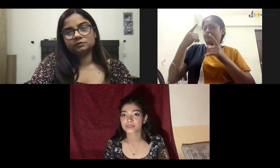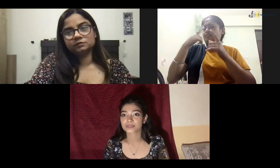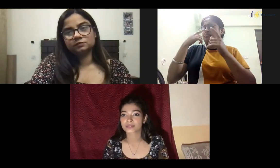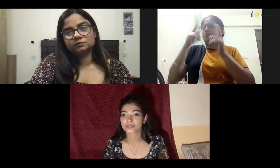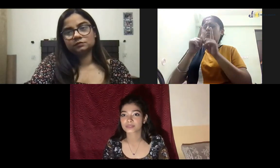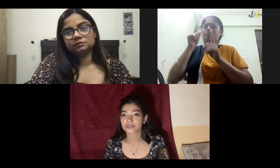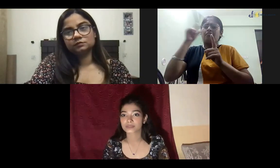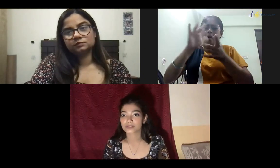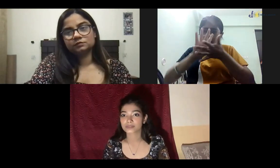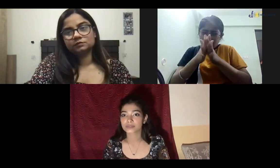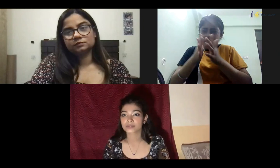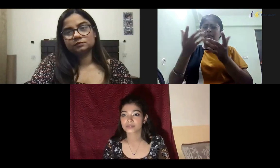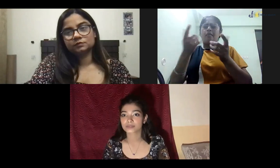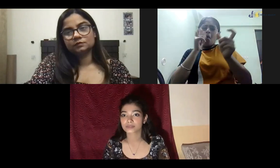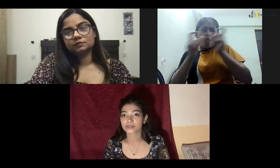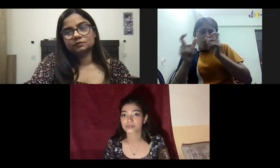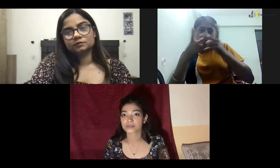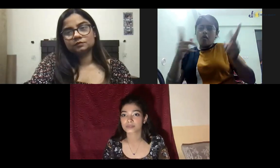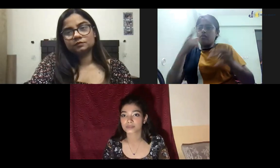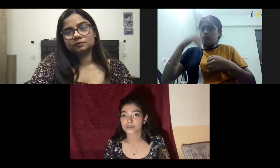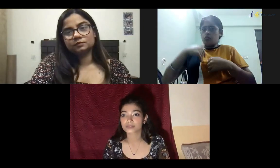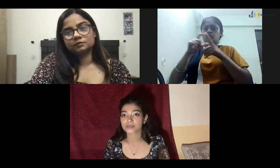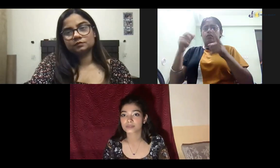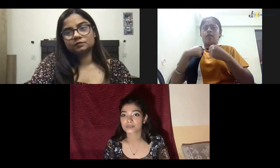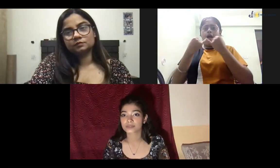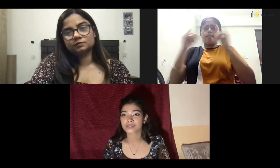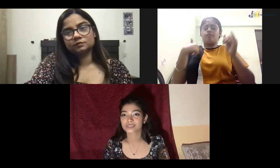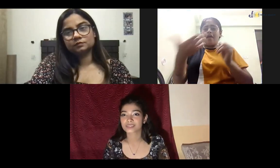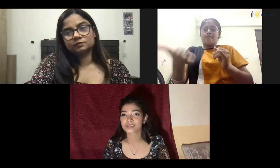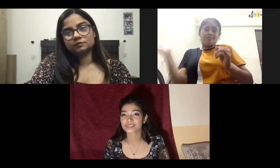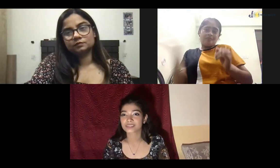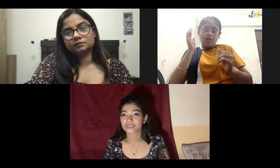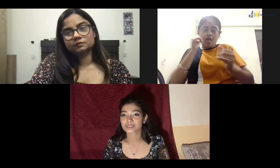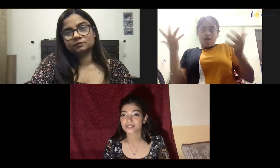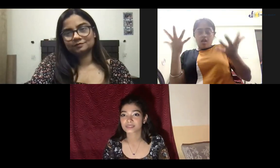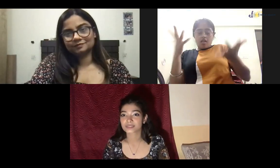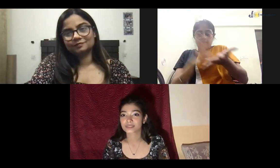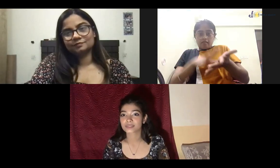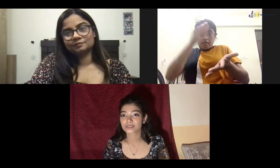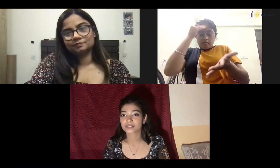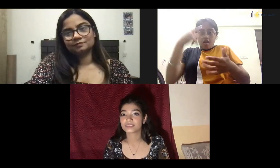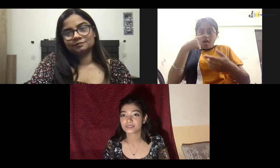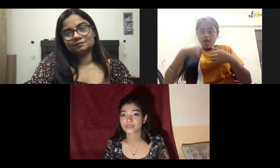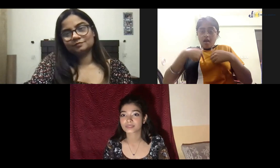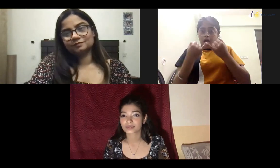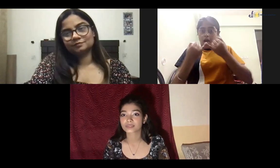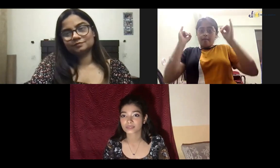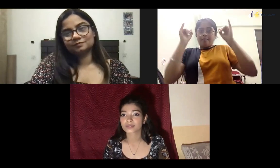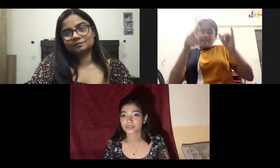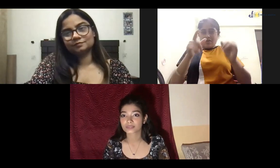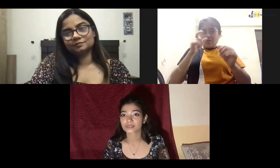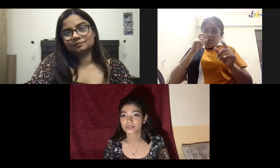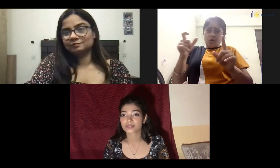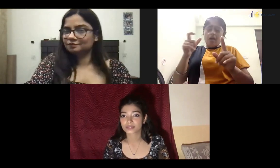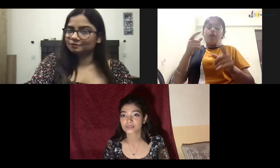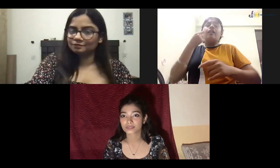Earlier you just said you can do about, you were just talking about rape case and independently how you slap